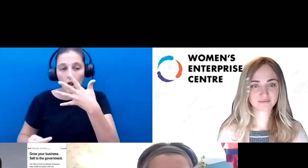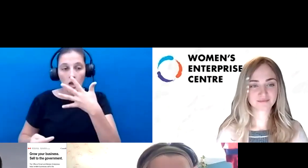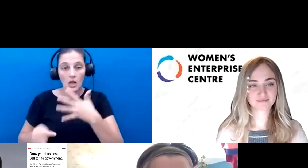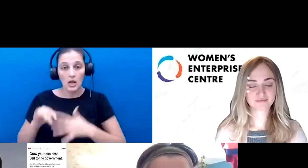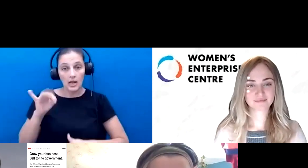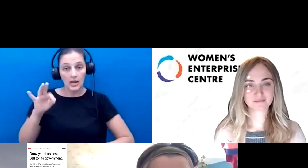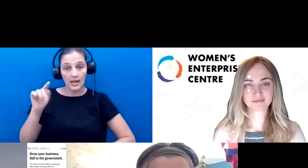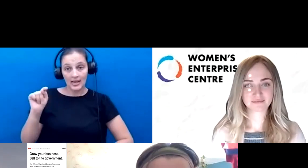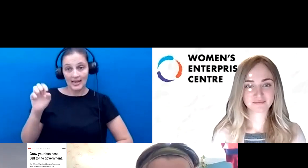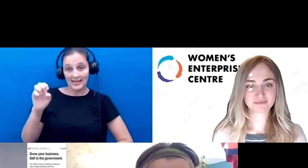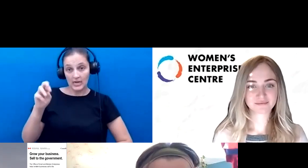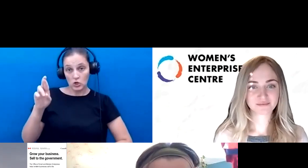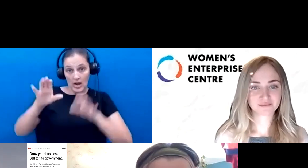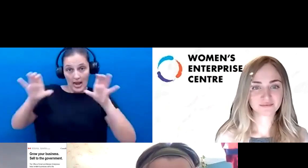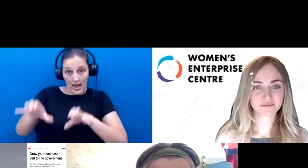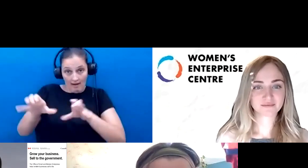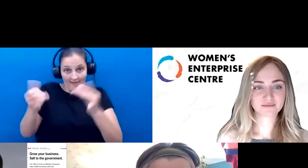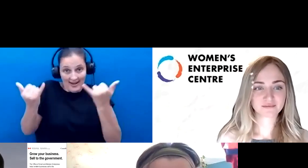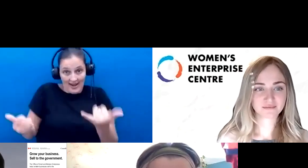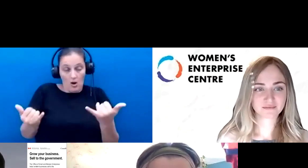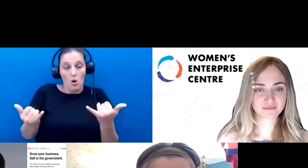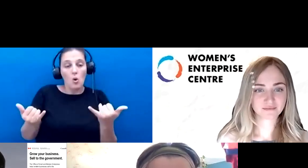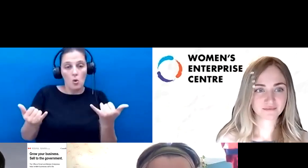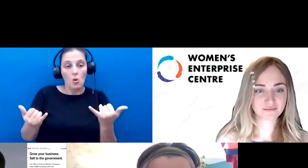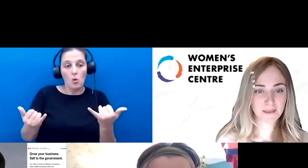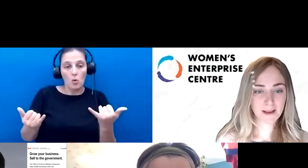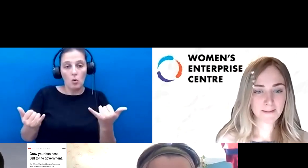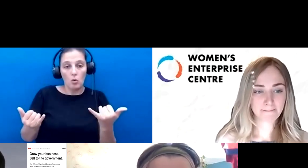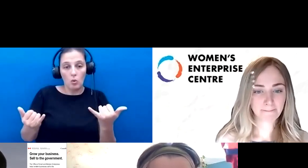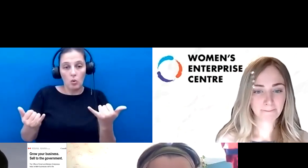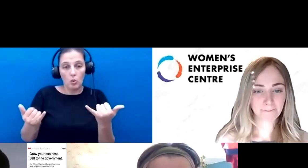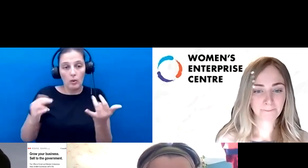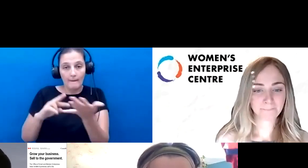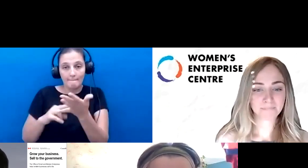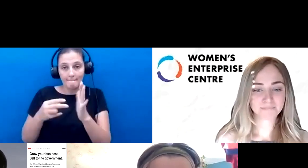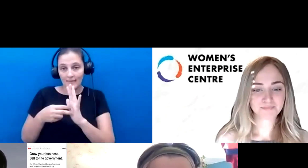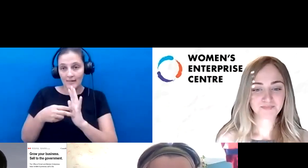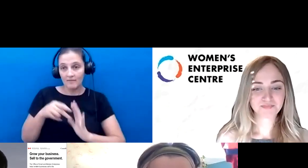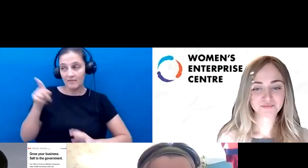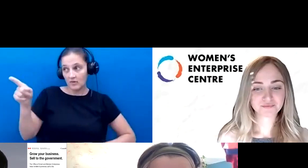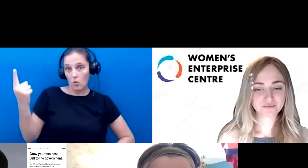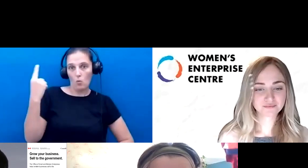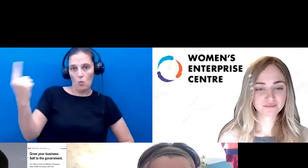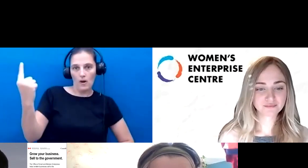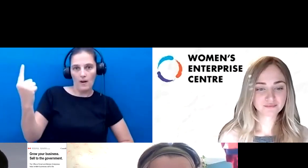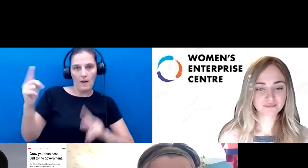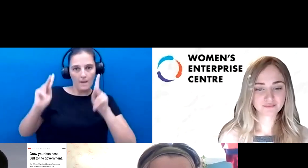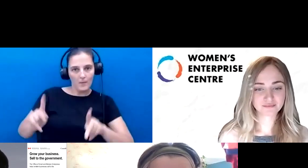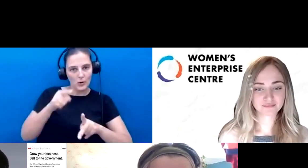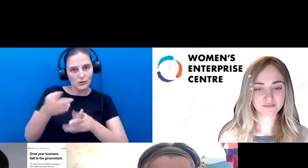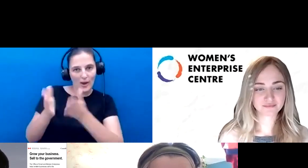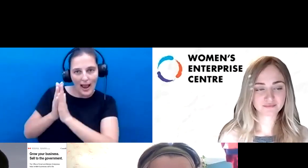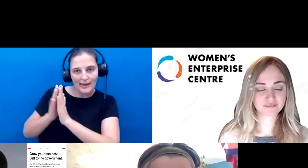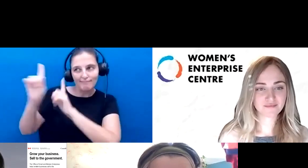active and on the street, that contracting authority is the only person you can ask those technical